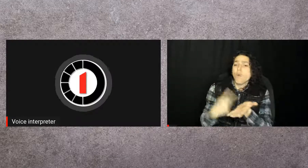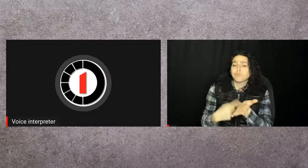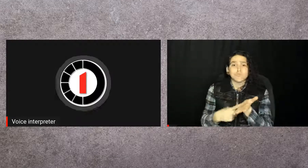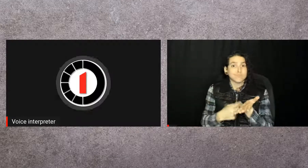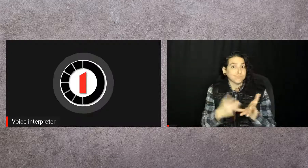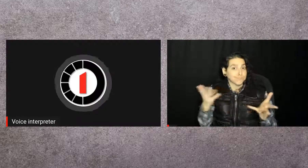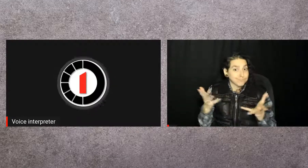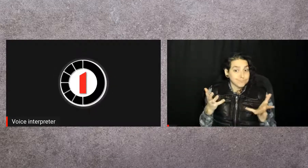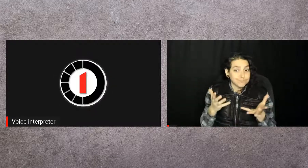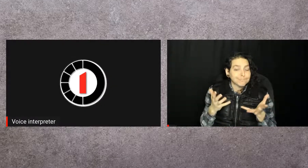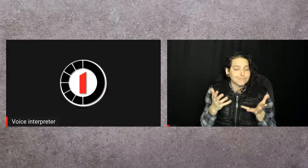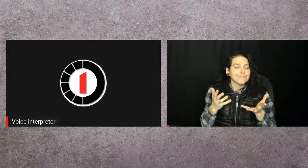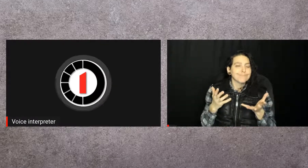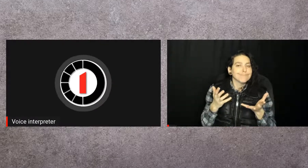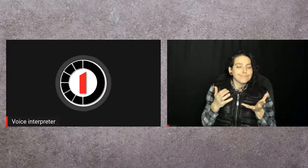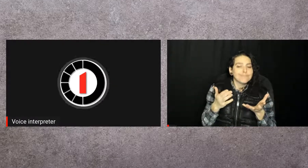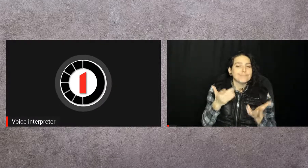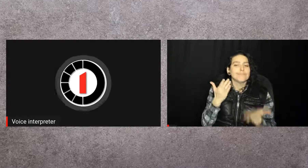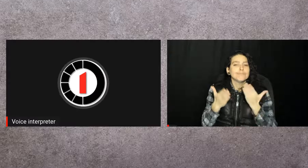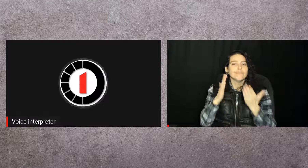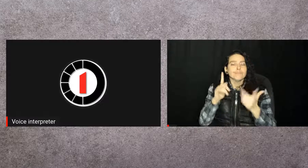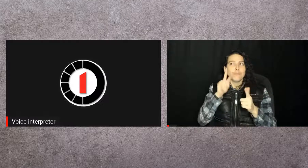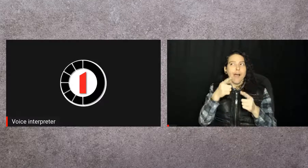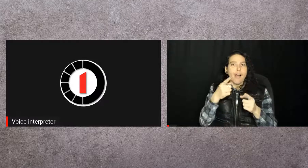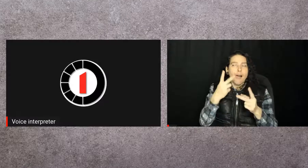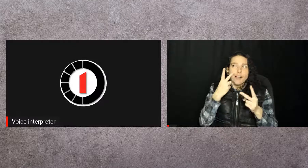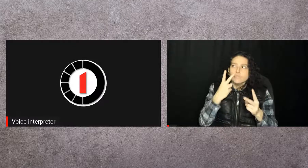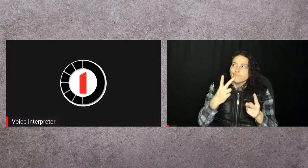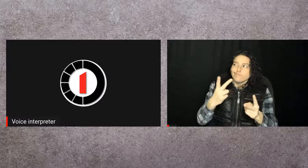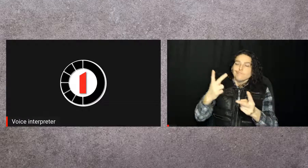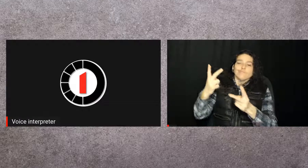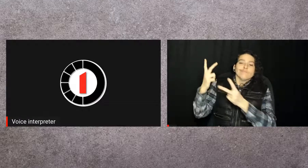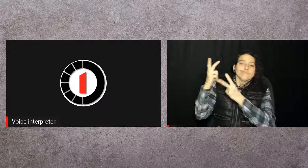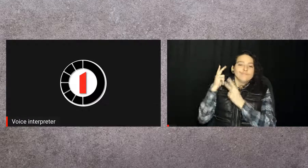Today's show may take you back